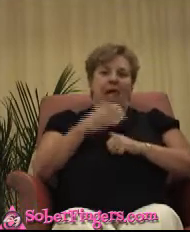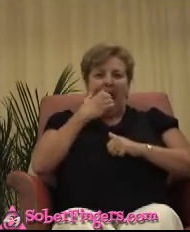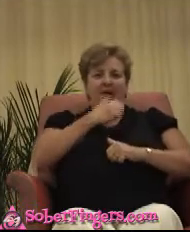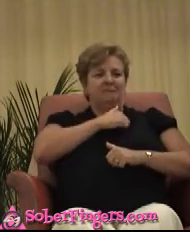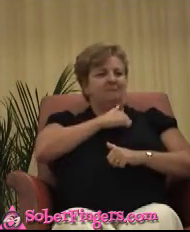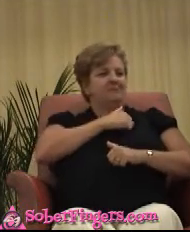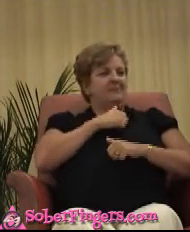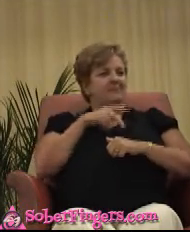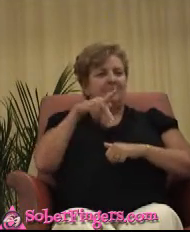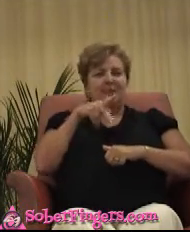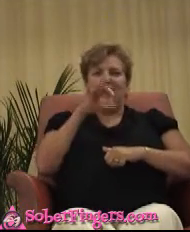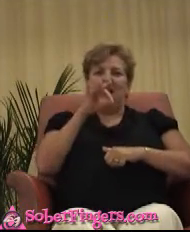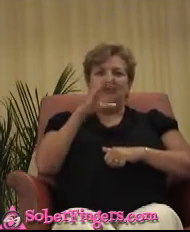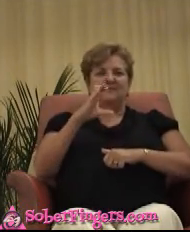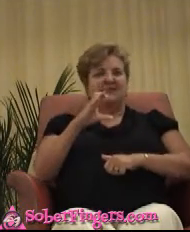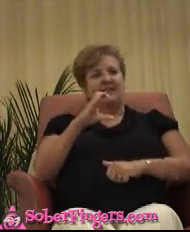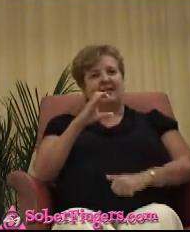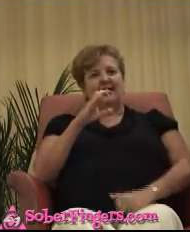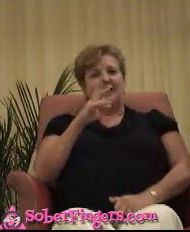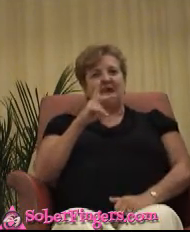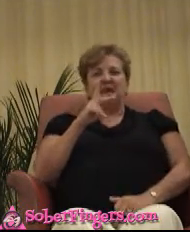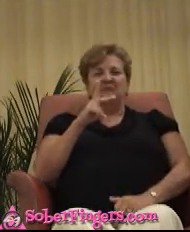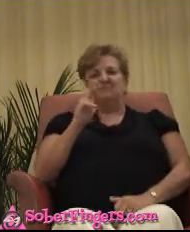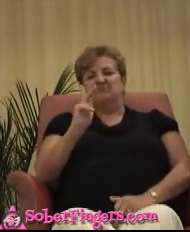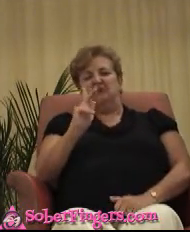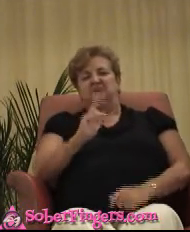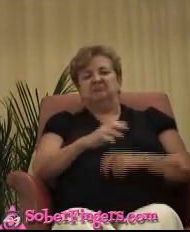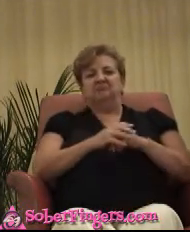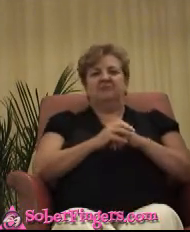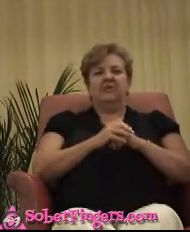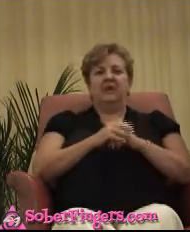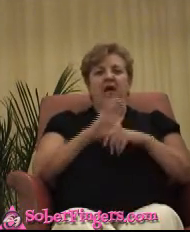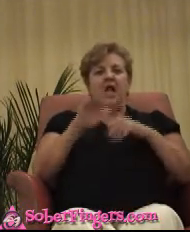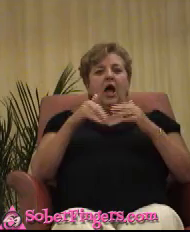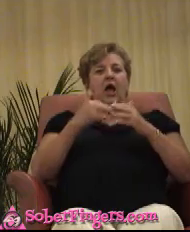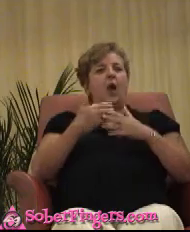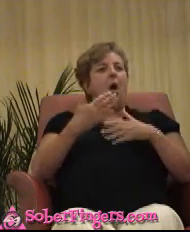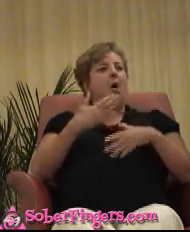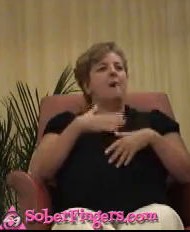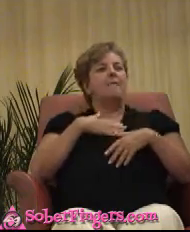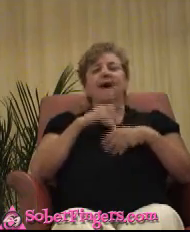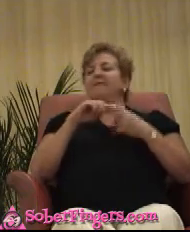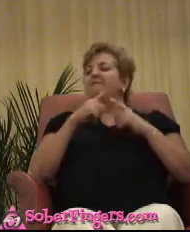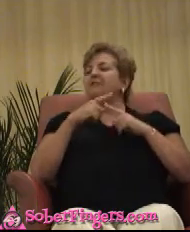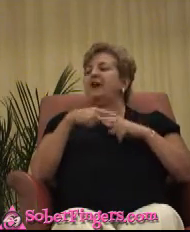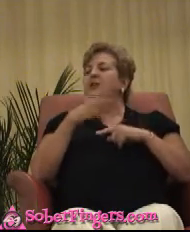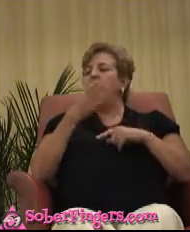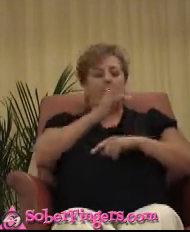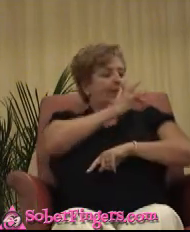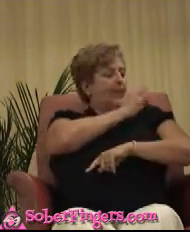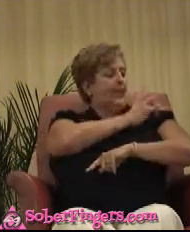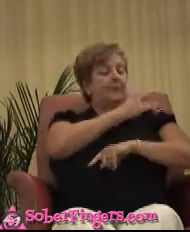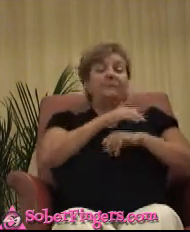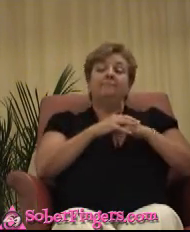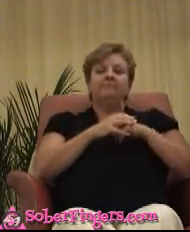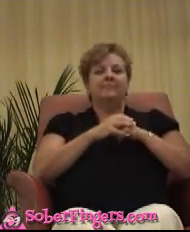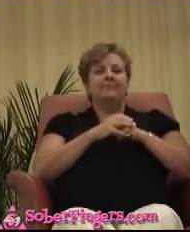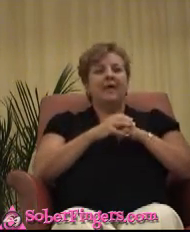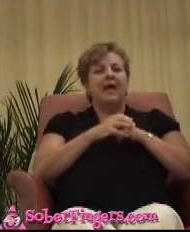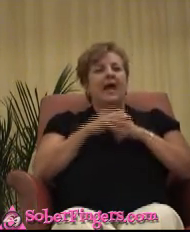PFC Krause. PFC. And all my buddies are slick sleeves. And we go to Camp Hill, and I remember one night it was raining, and because of my